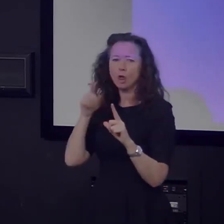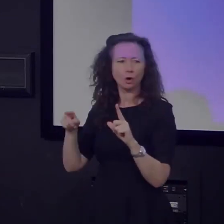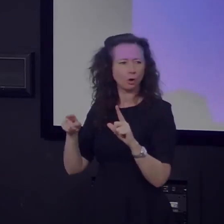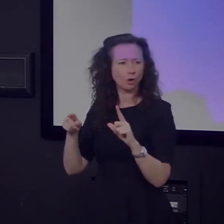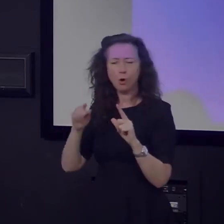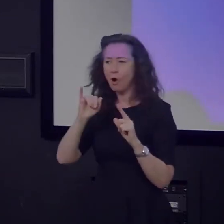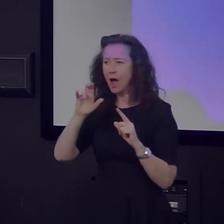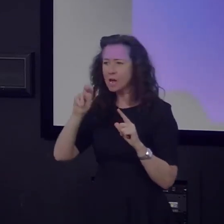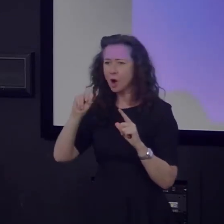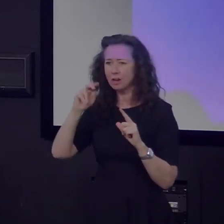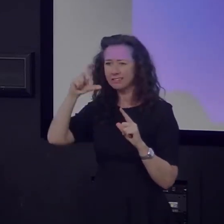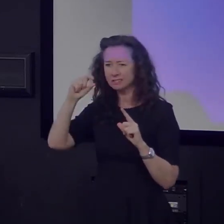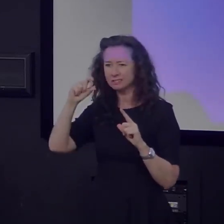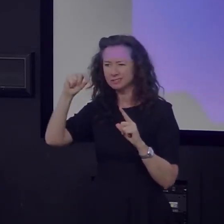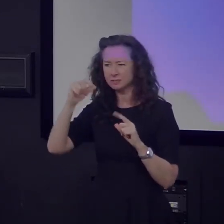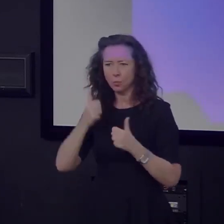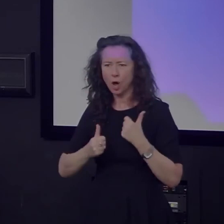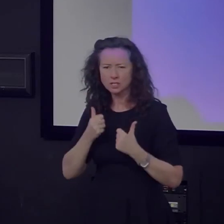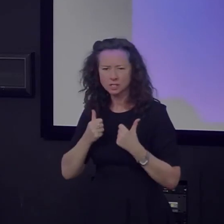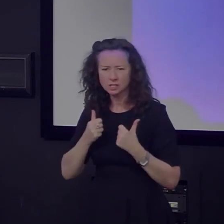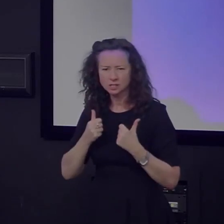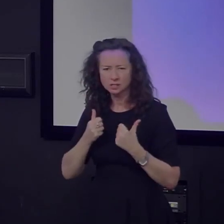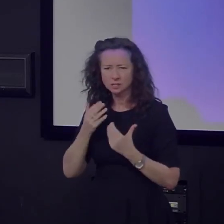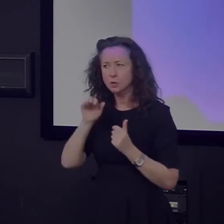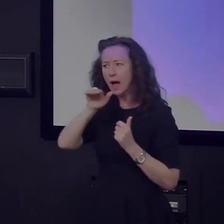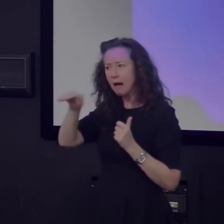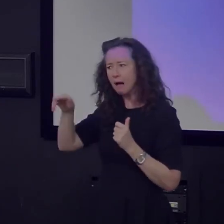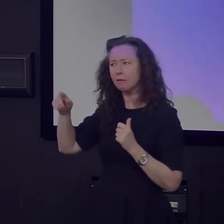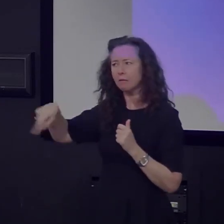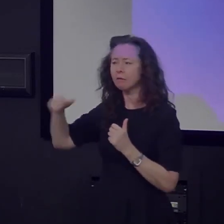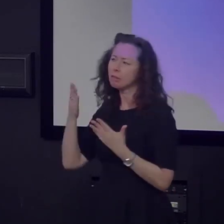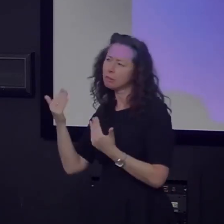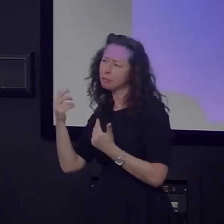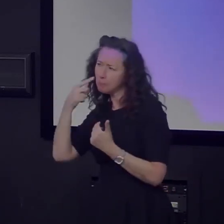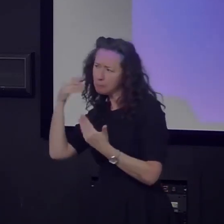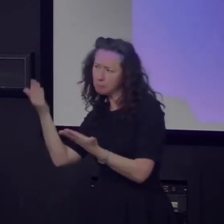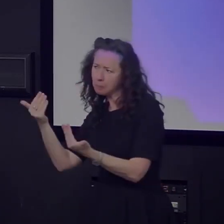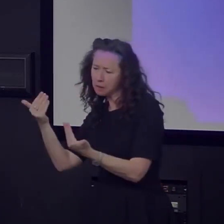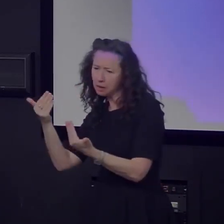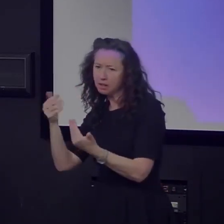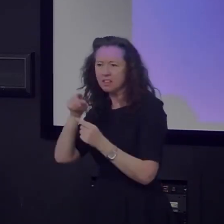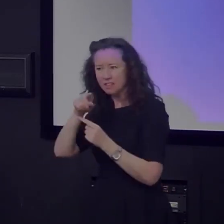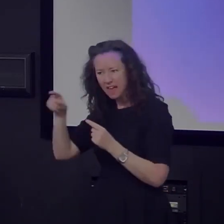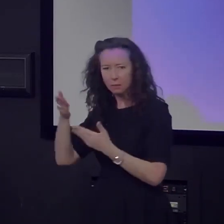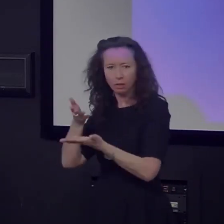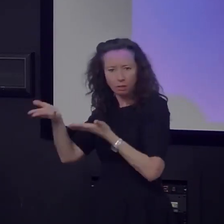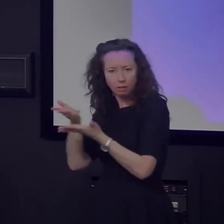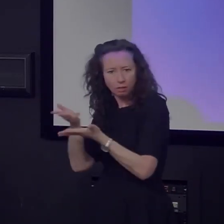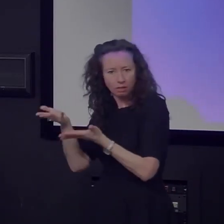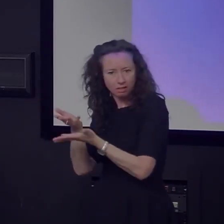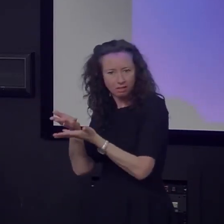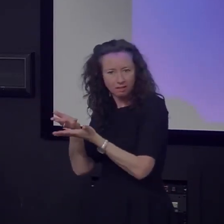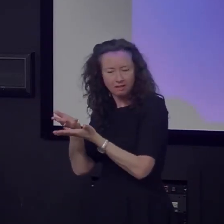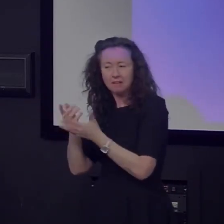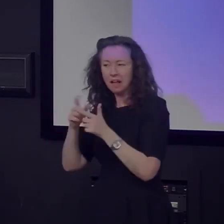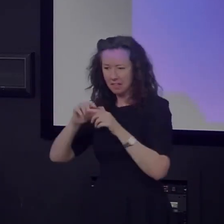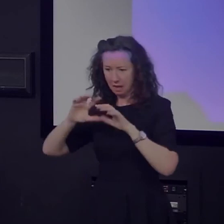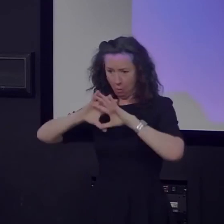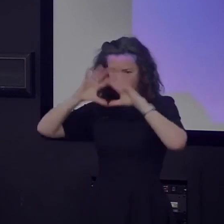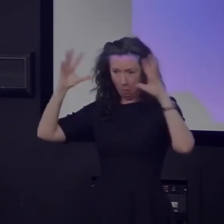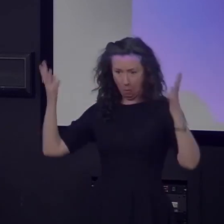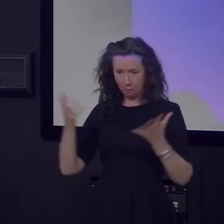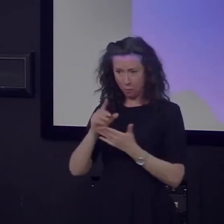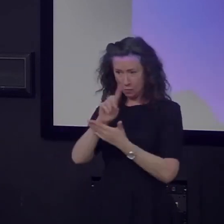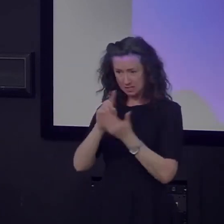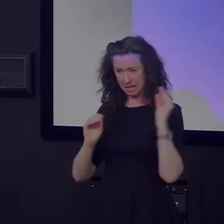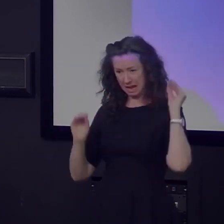might get some advice from people in human-computer interaction, but eventually you're going to design that thing with a lot of stuff in it that